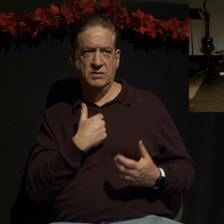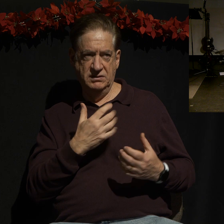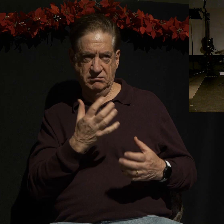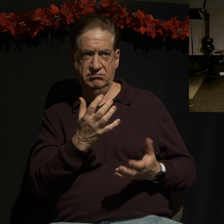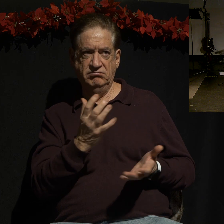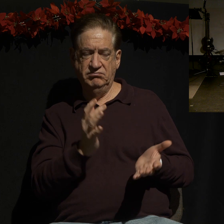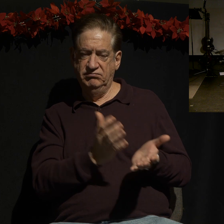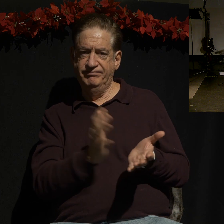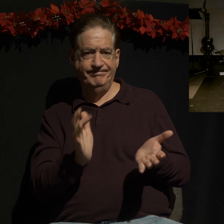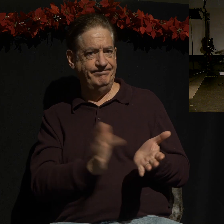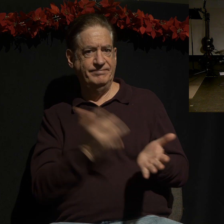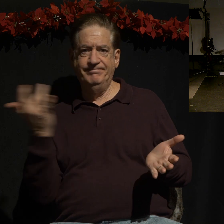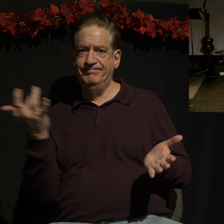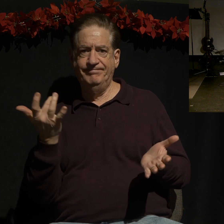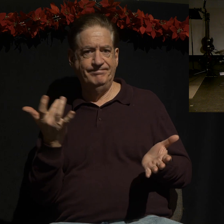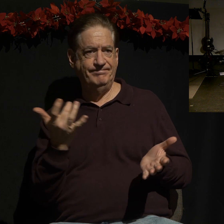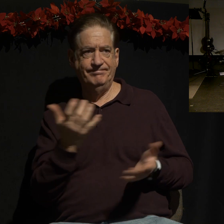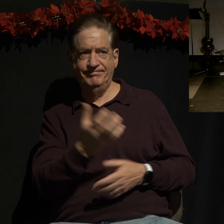it.